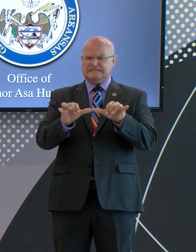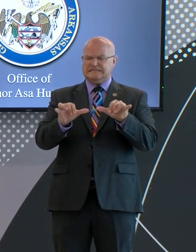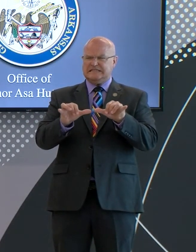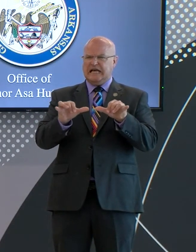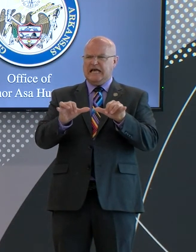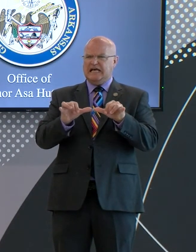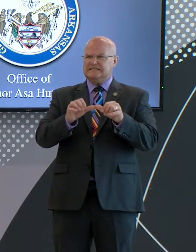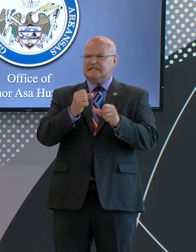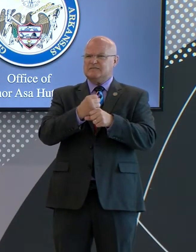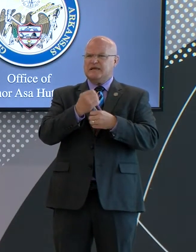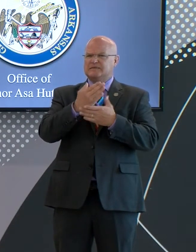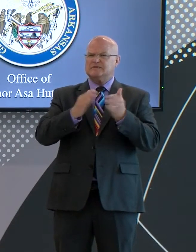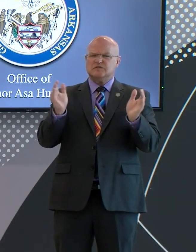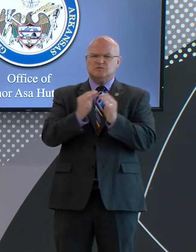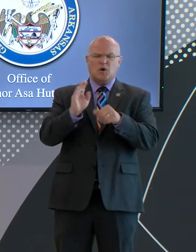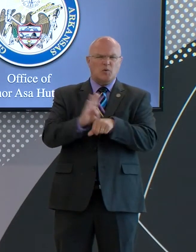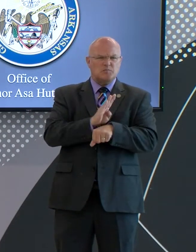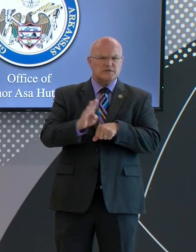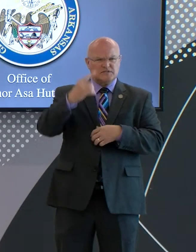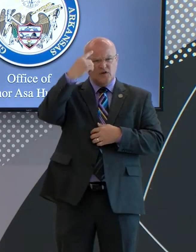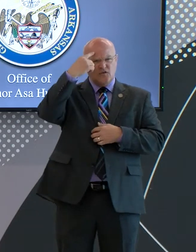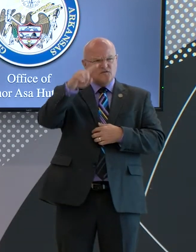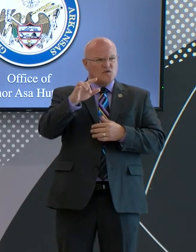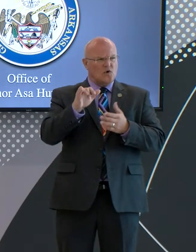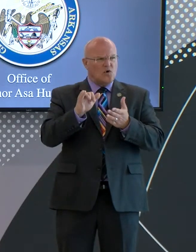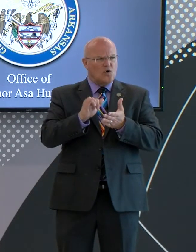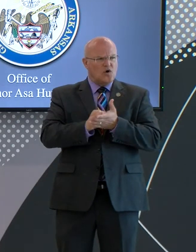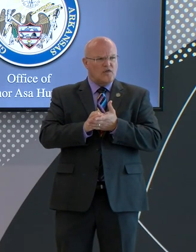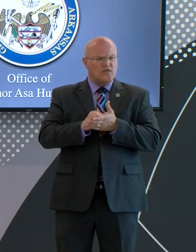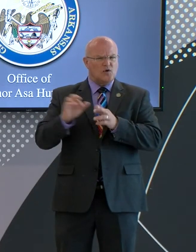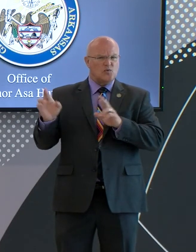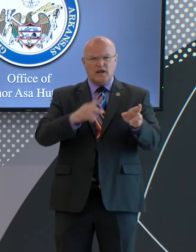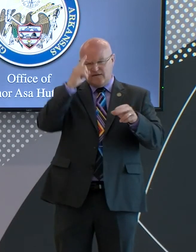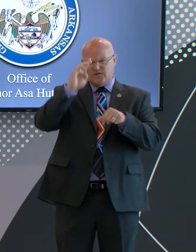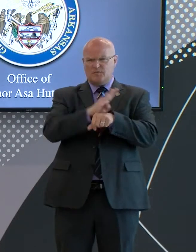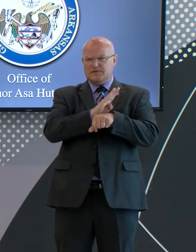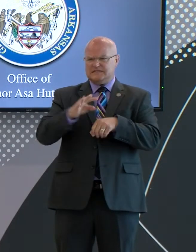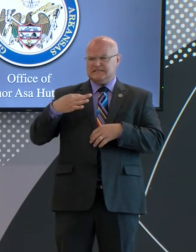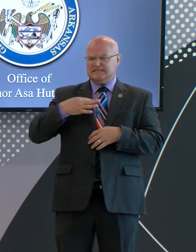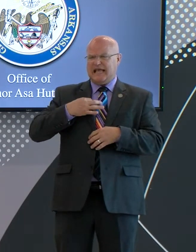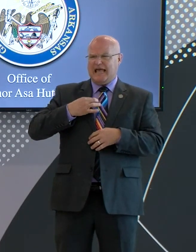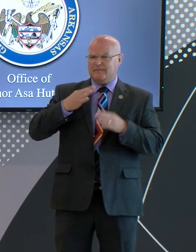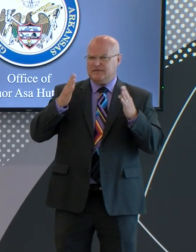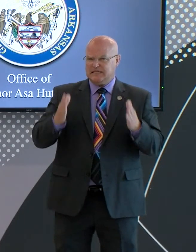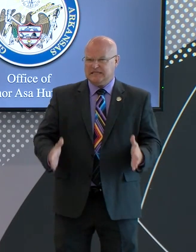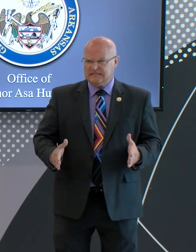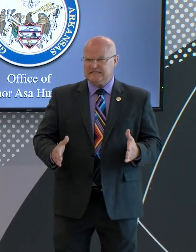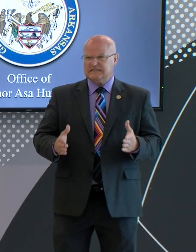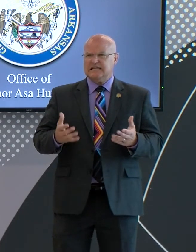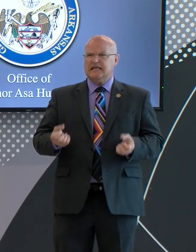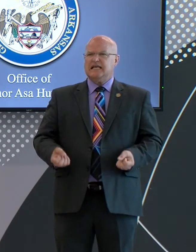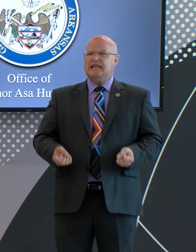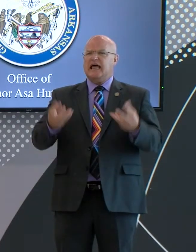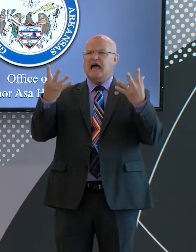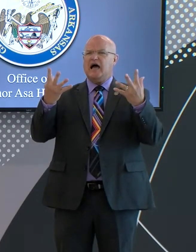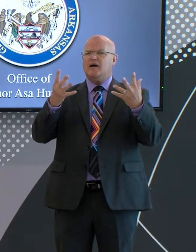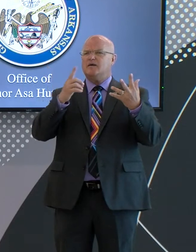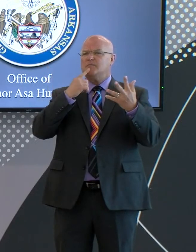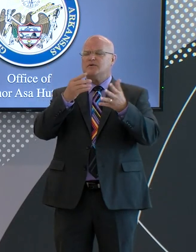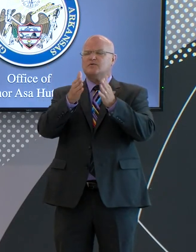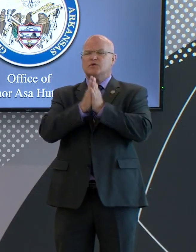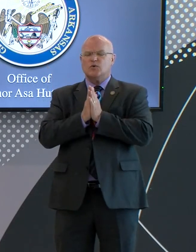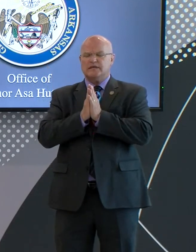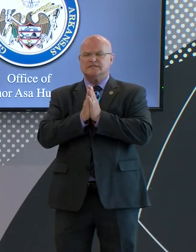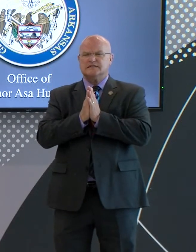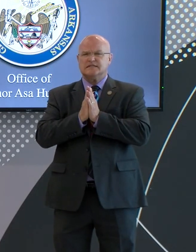sort of the makeups of some of those small businesses for the ready for business applicants, and how much has actually been